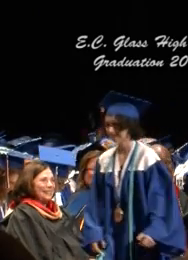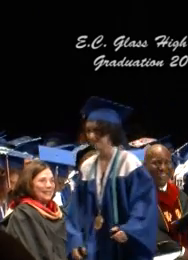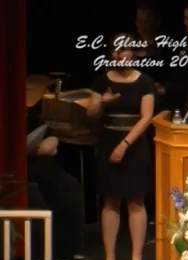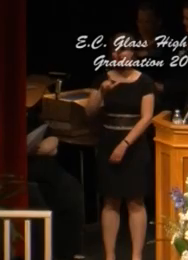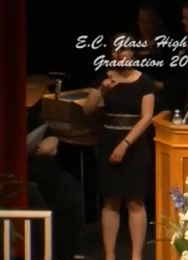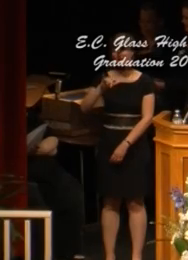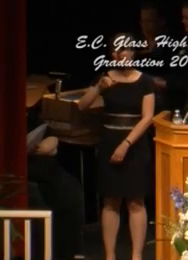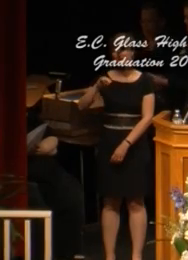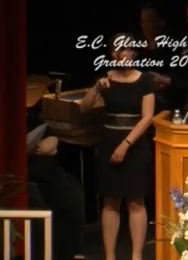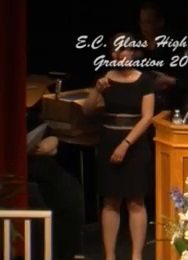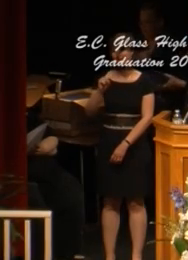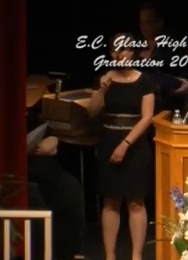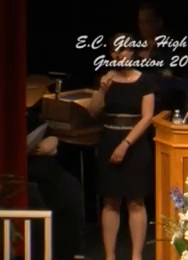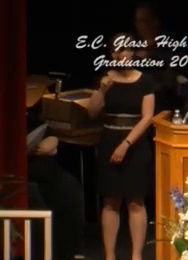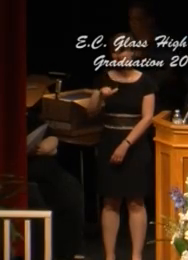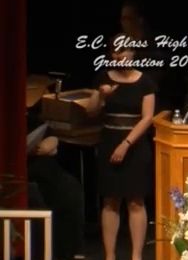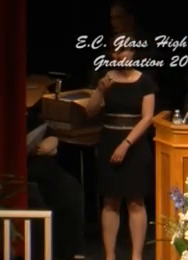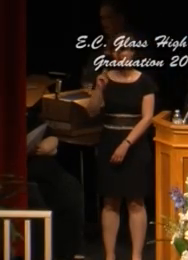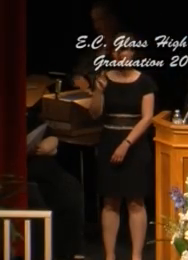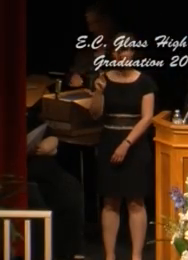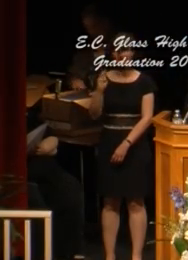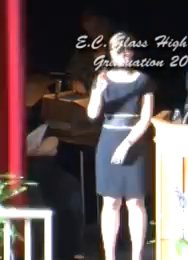Lindsay K. Bennett.